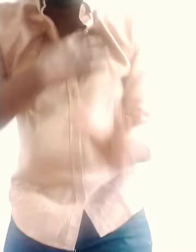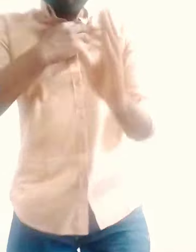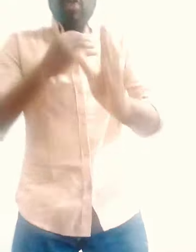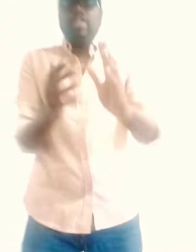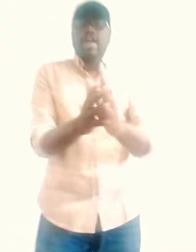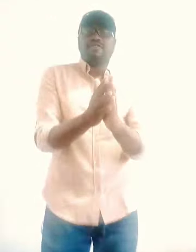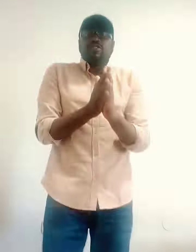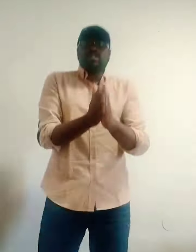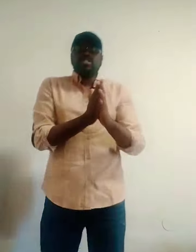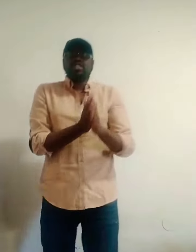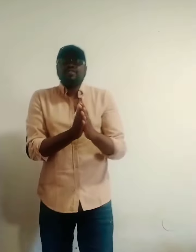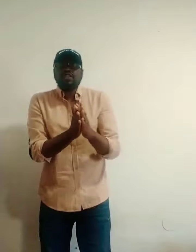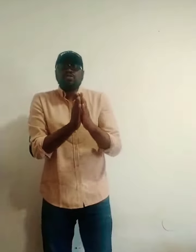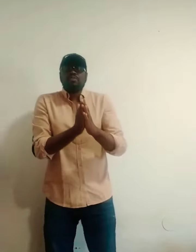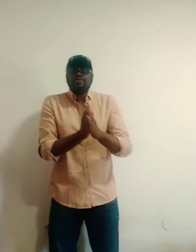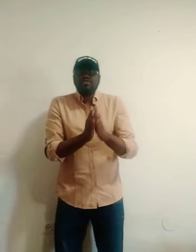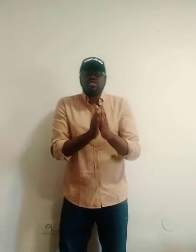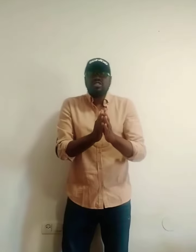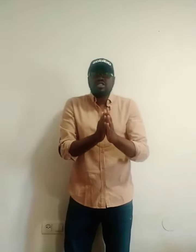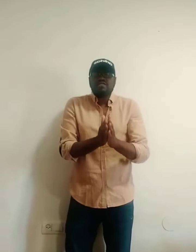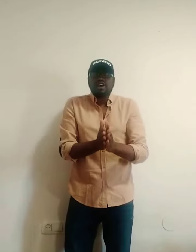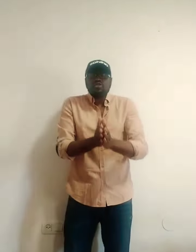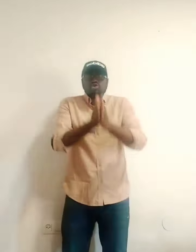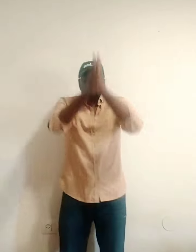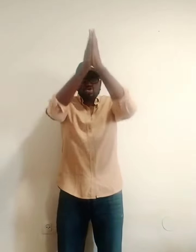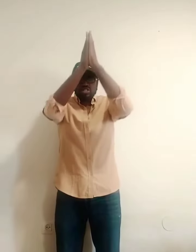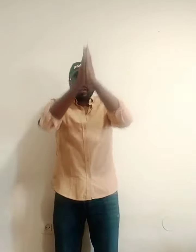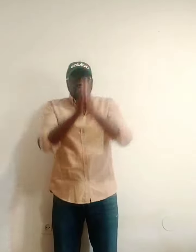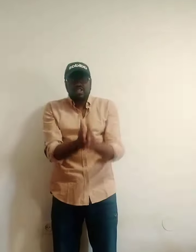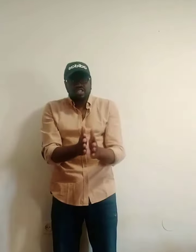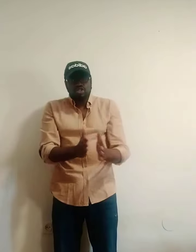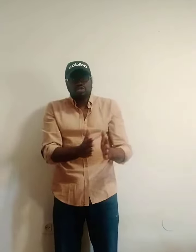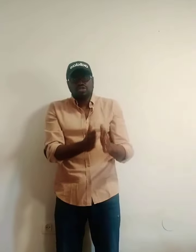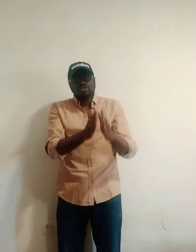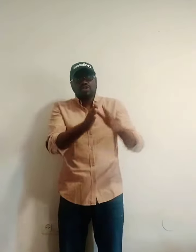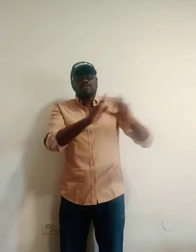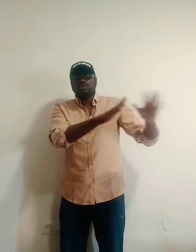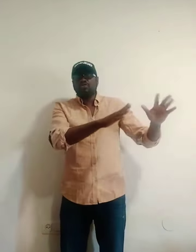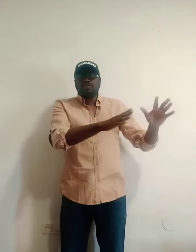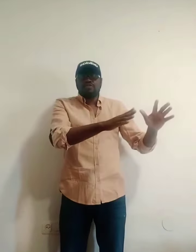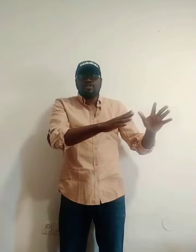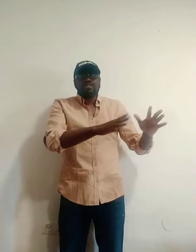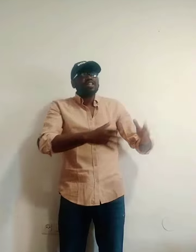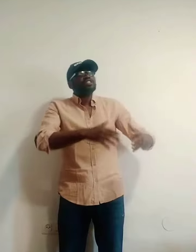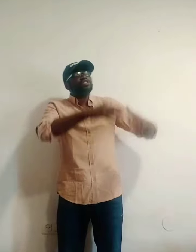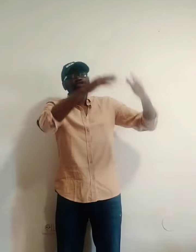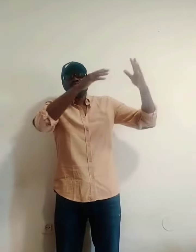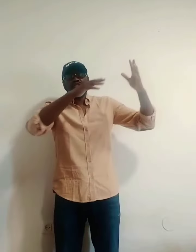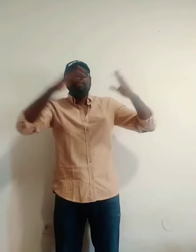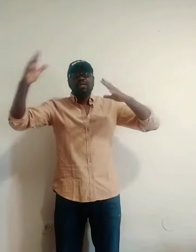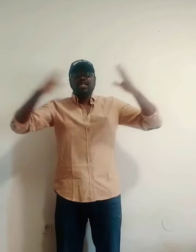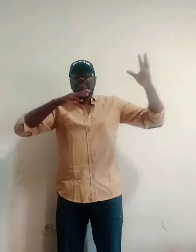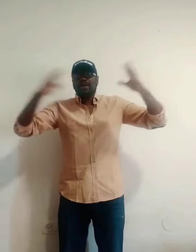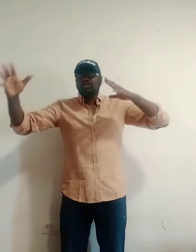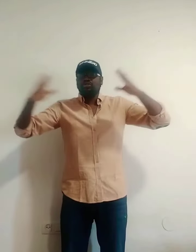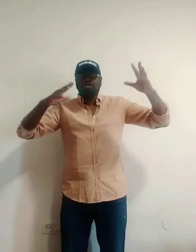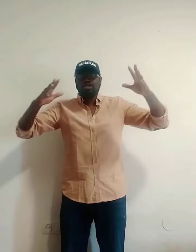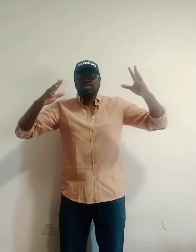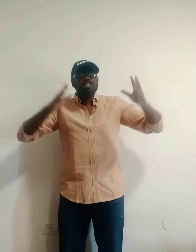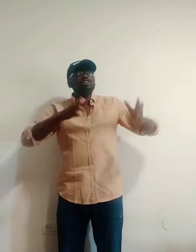So in life, nothing is ever so perfect. Nothing ever goes straight. Have you ever seen trees? Ever go to the forest and see trees? The biggest, the best of trees. They